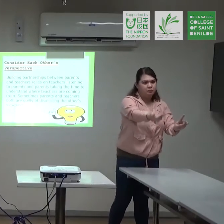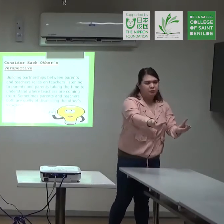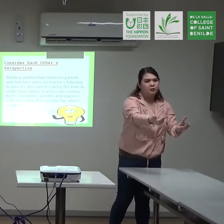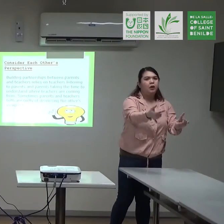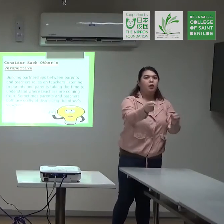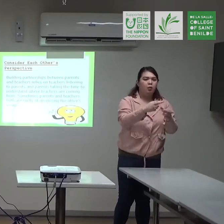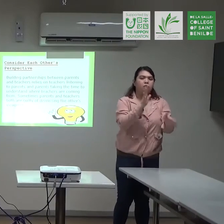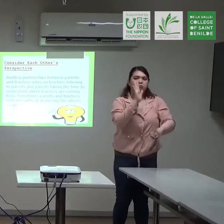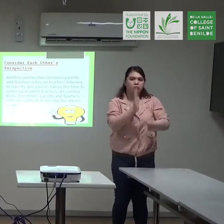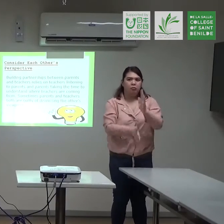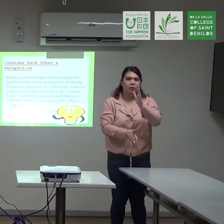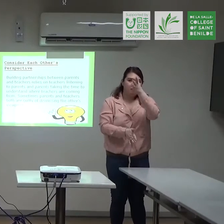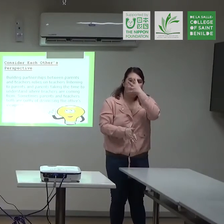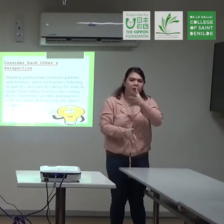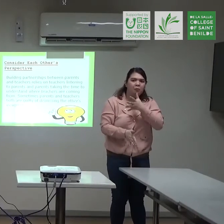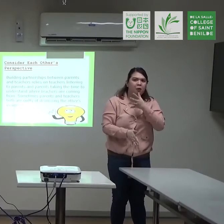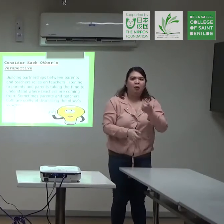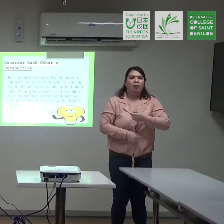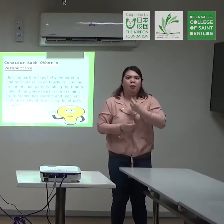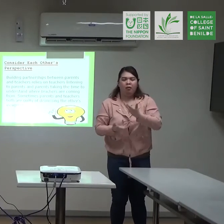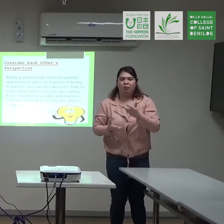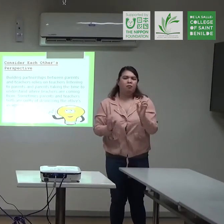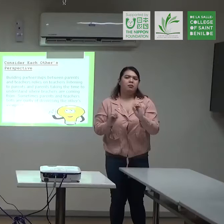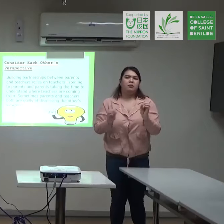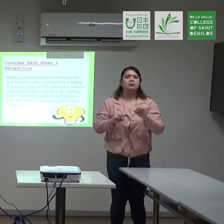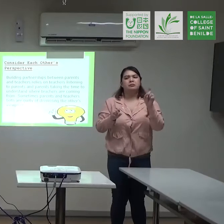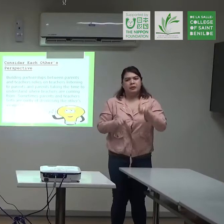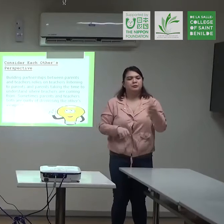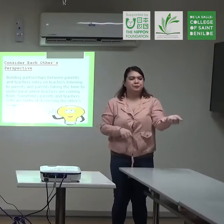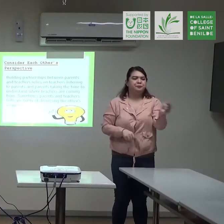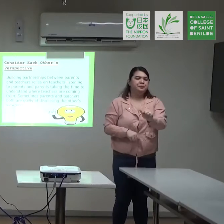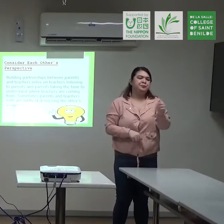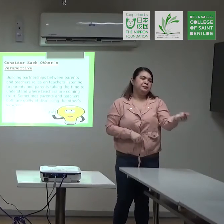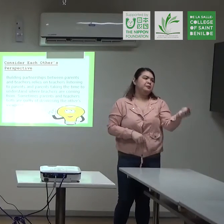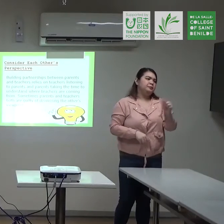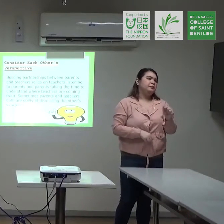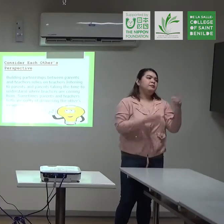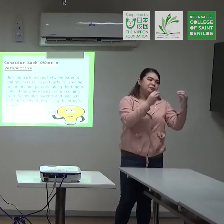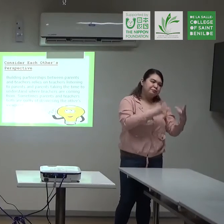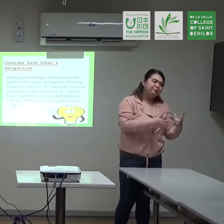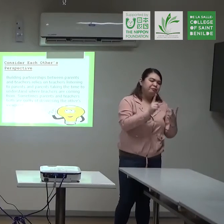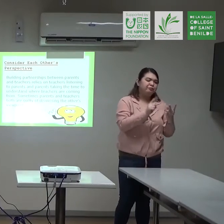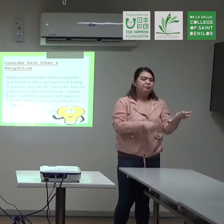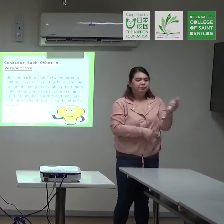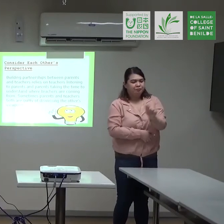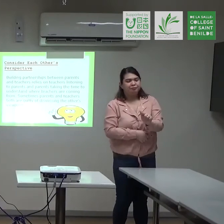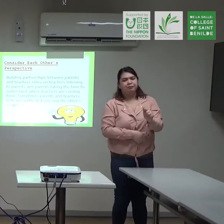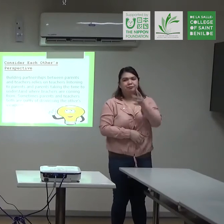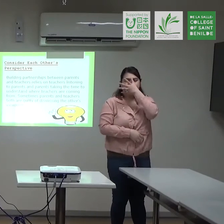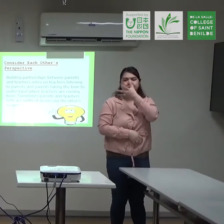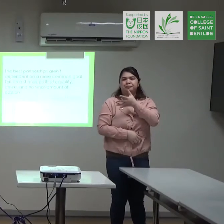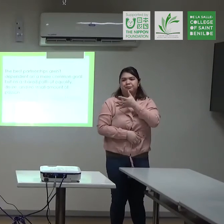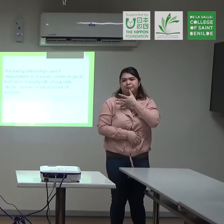yung parents, wala silang nasabi. You should also take time to listen.